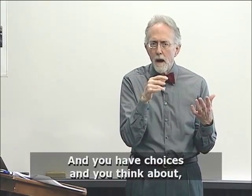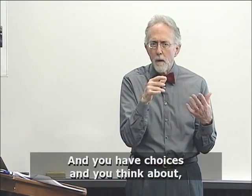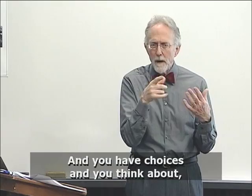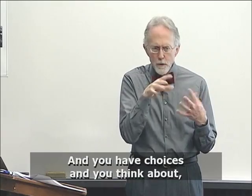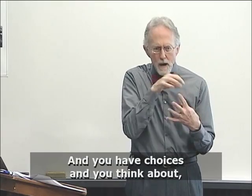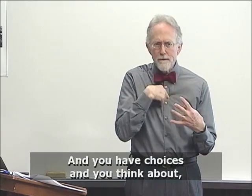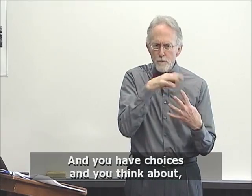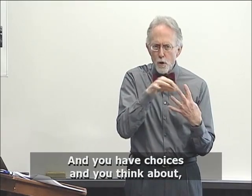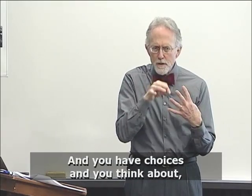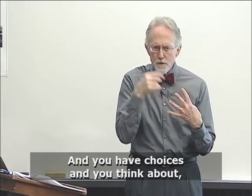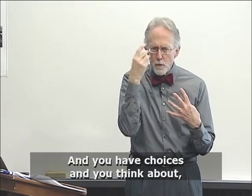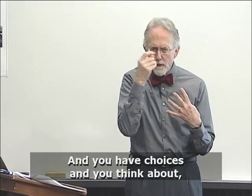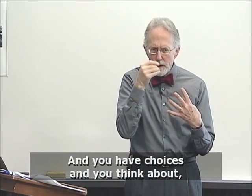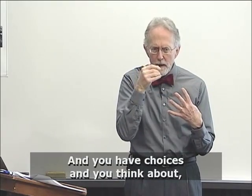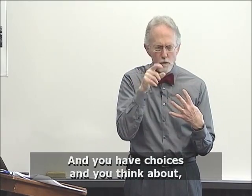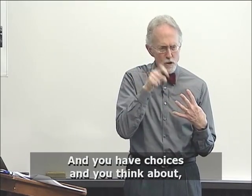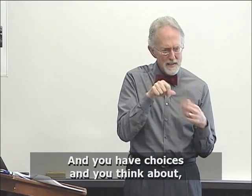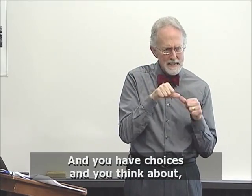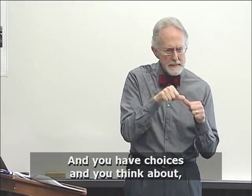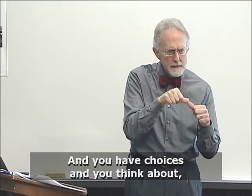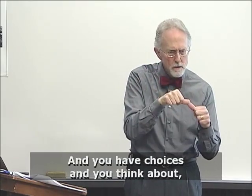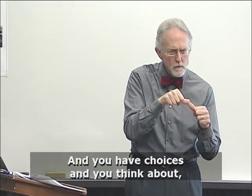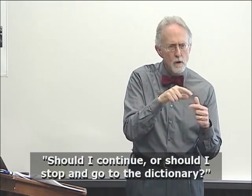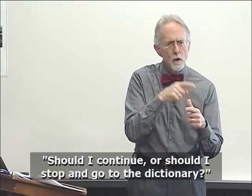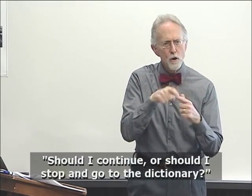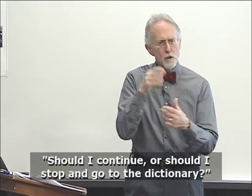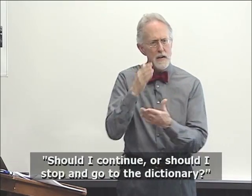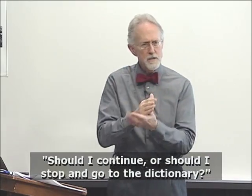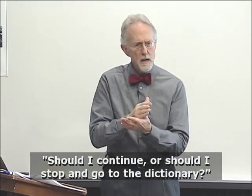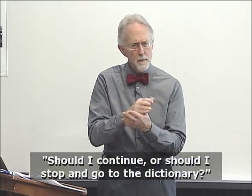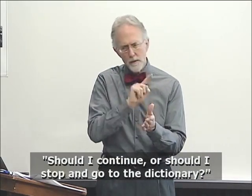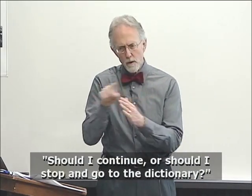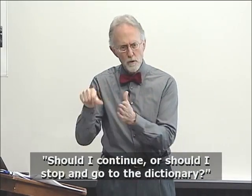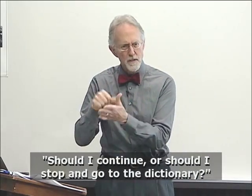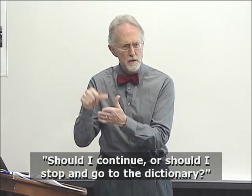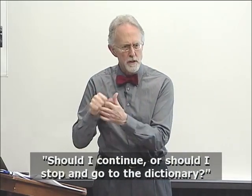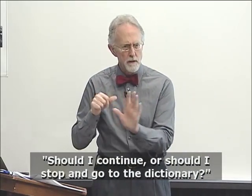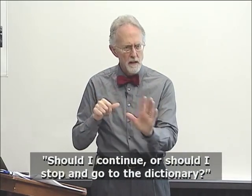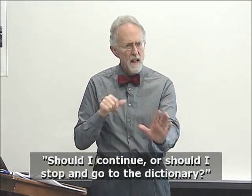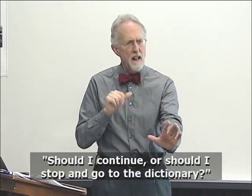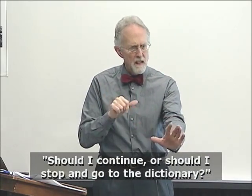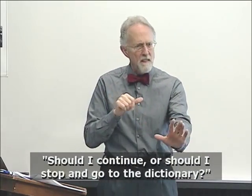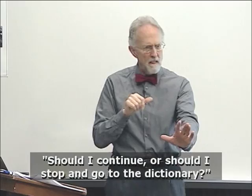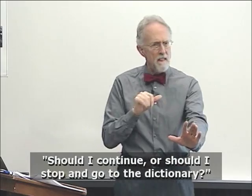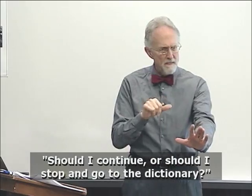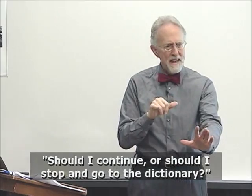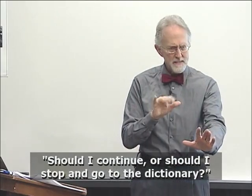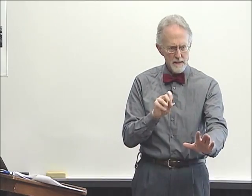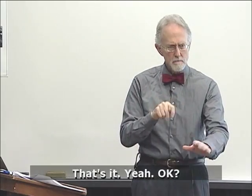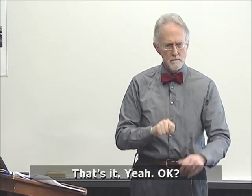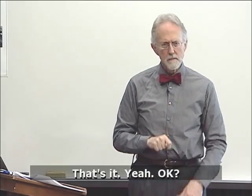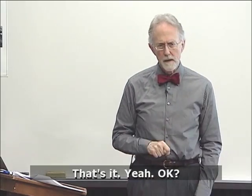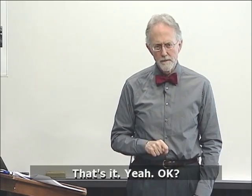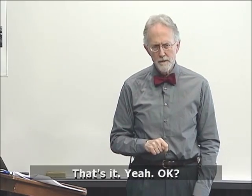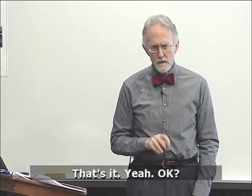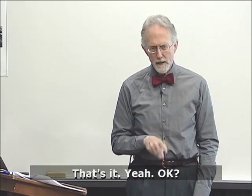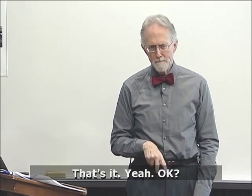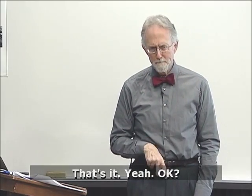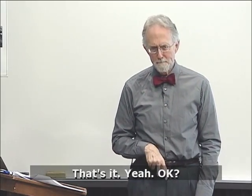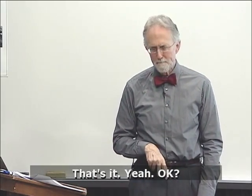And you have choices and you think about, should I continue or should I stop and go to the dictionary? That's it, yeah, okay?